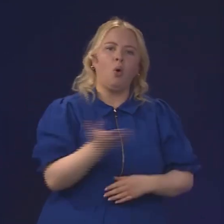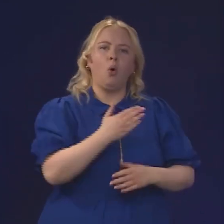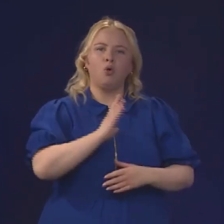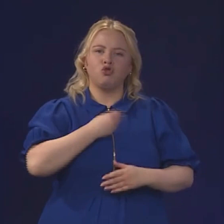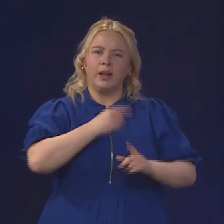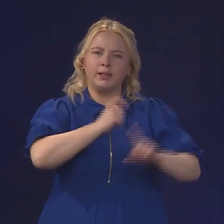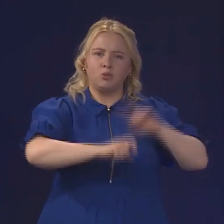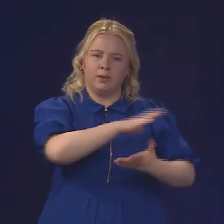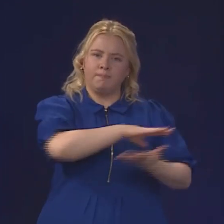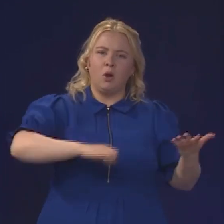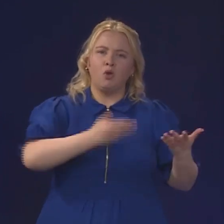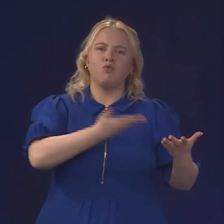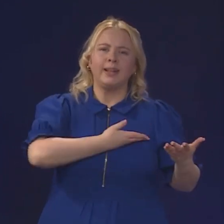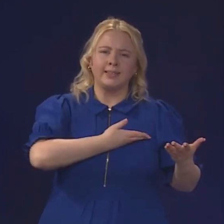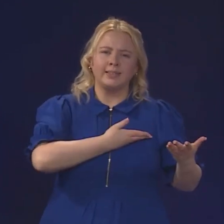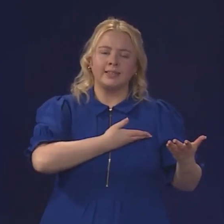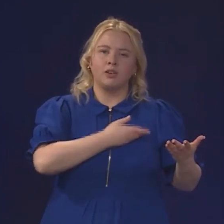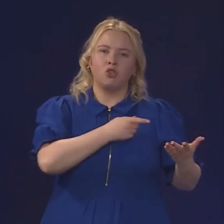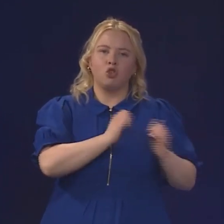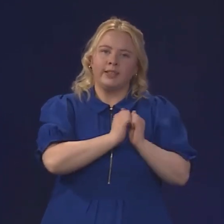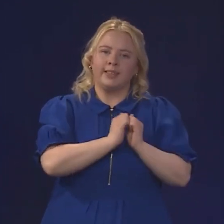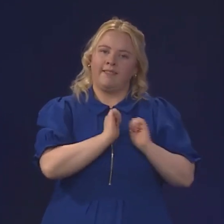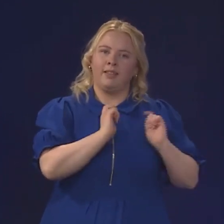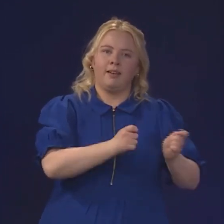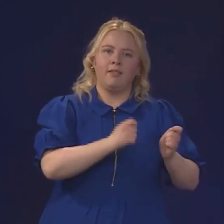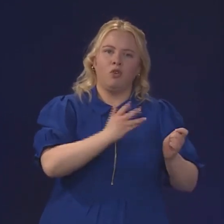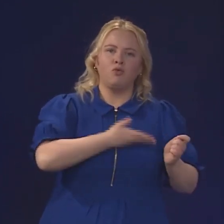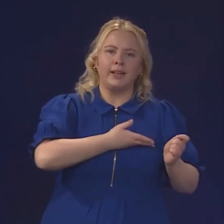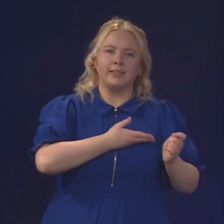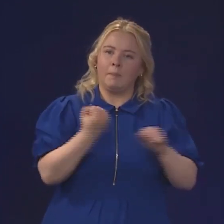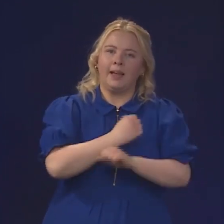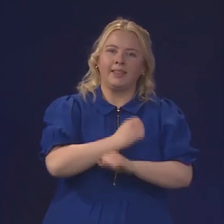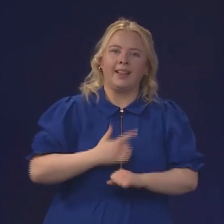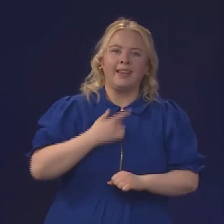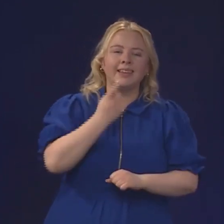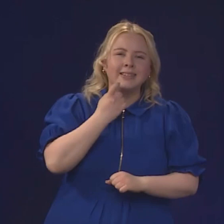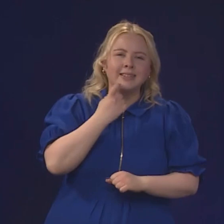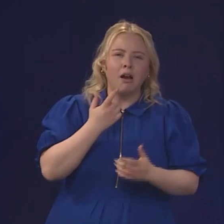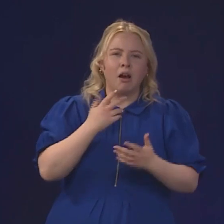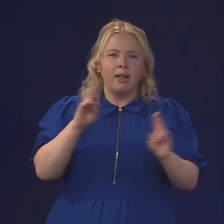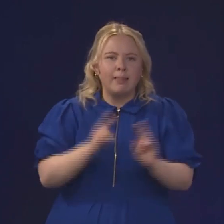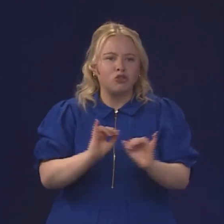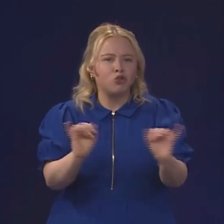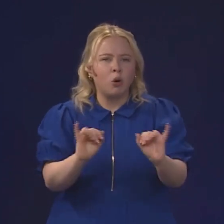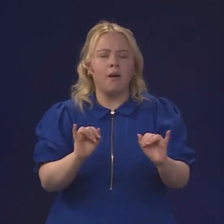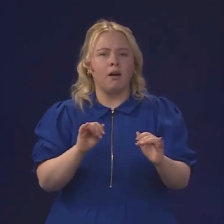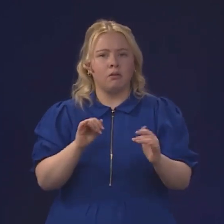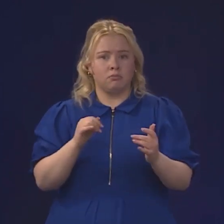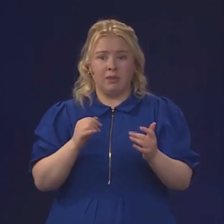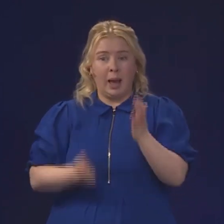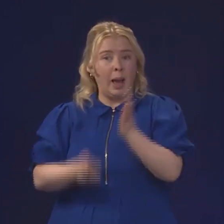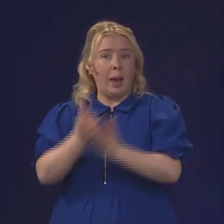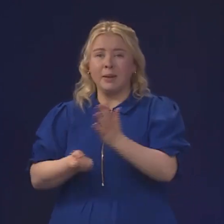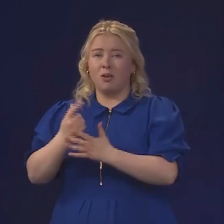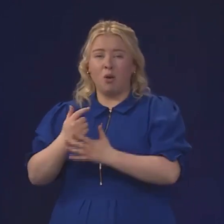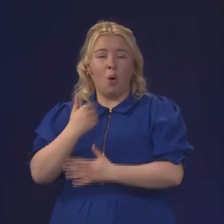not according rights to that whole group that make their life easier and less traumatic. These are complexities that will arise in every